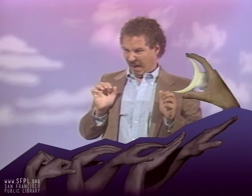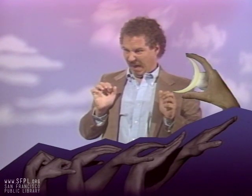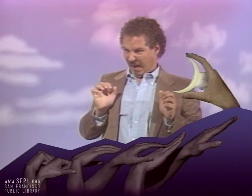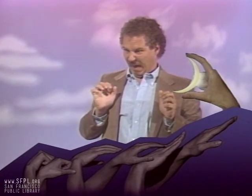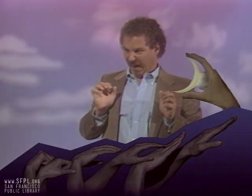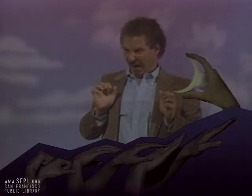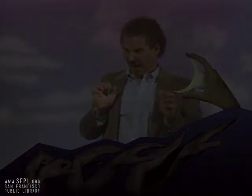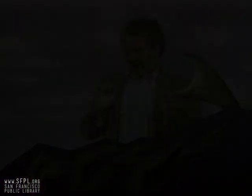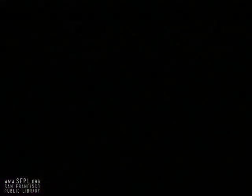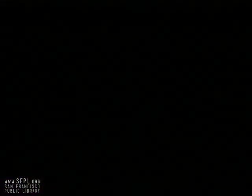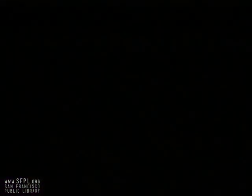It's not an eagle like us.